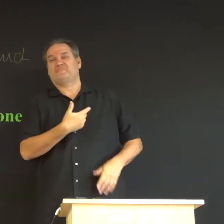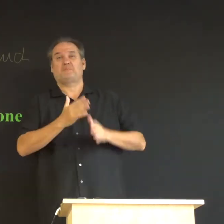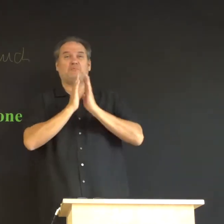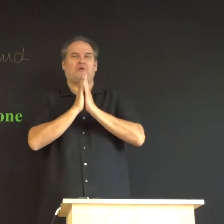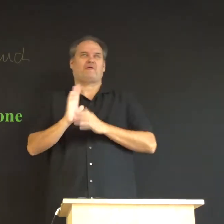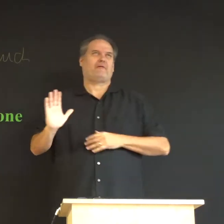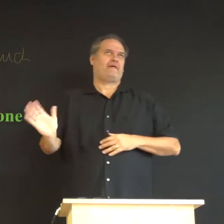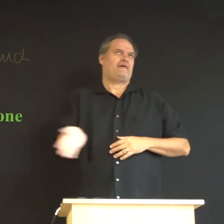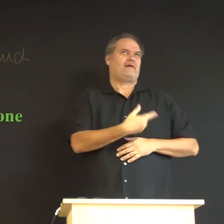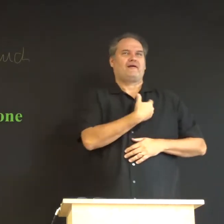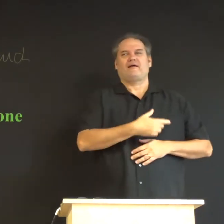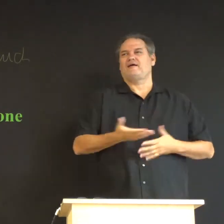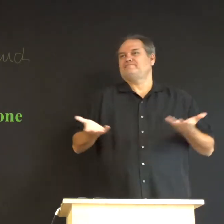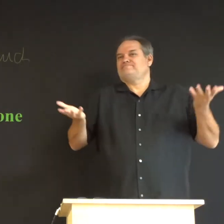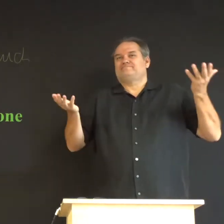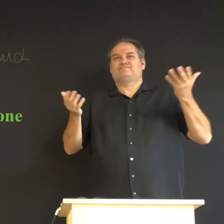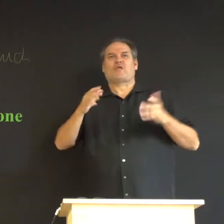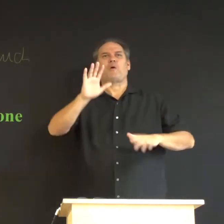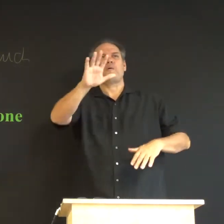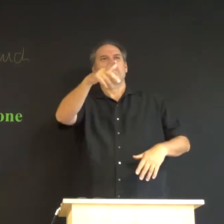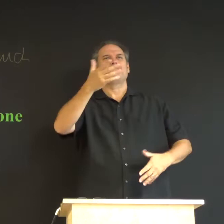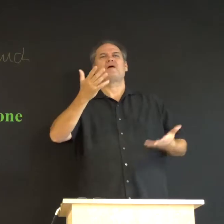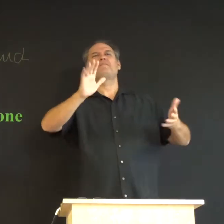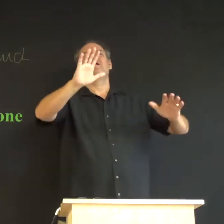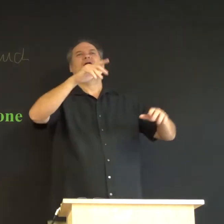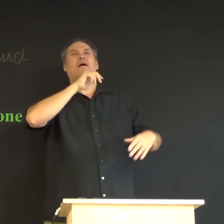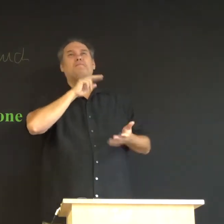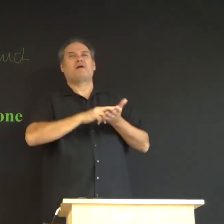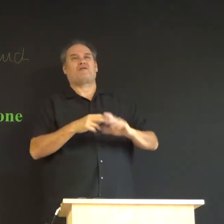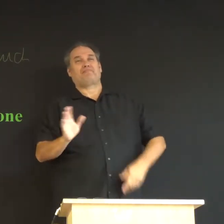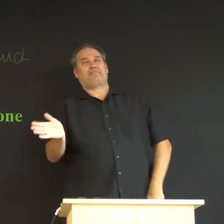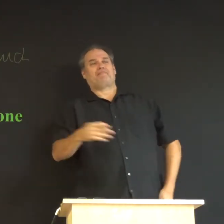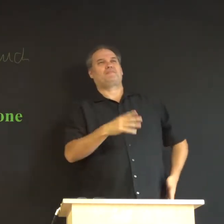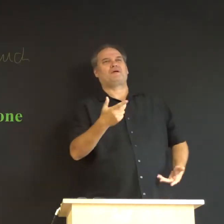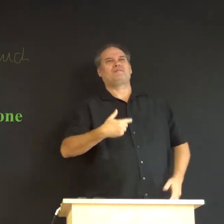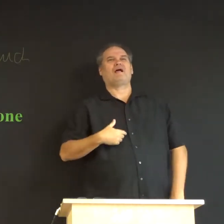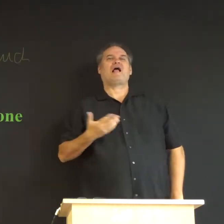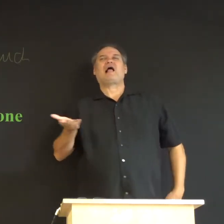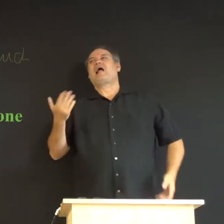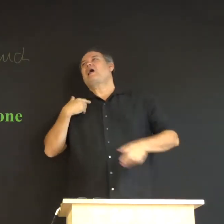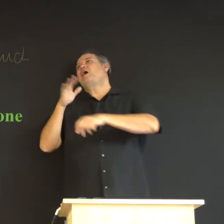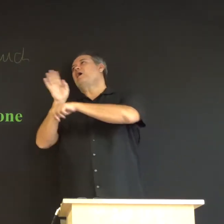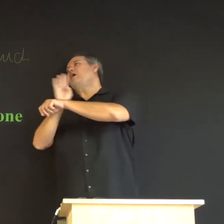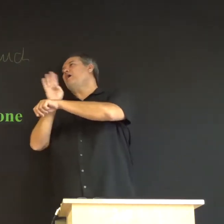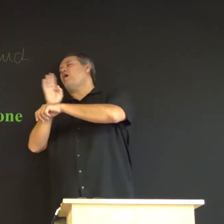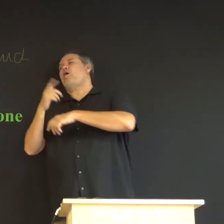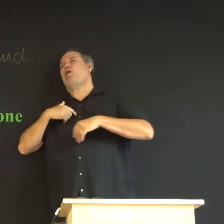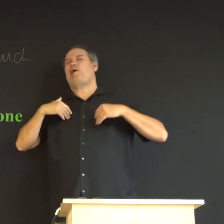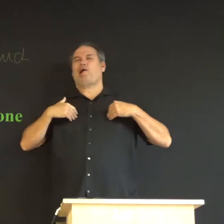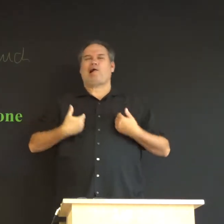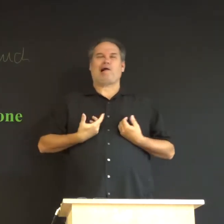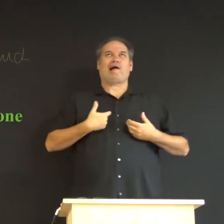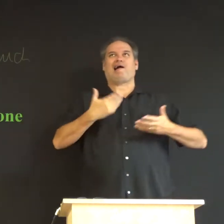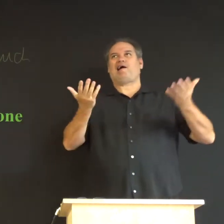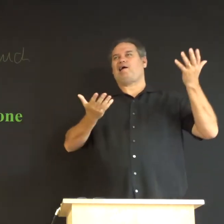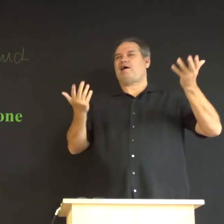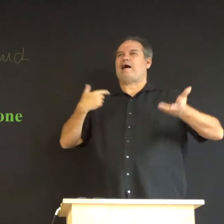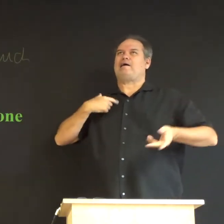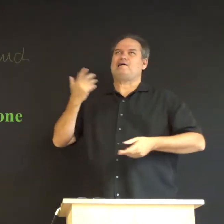lives until some folks read the Bible, don't apply it to their lives. And they say, oh, I'm tired,